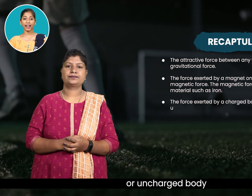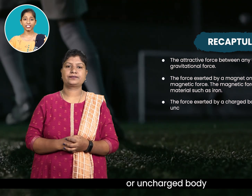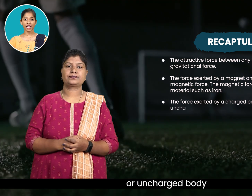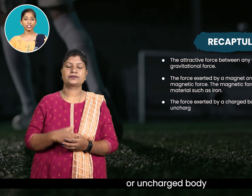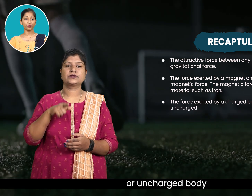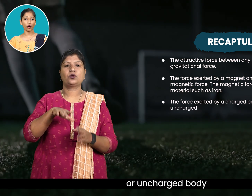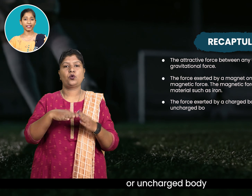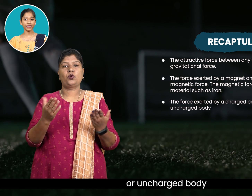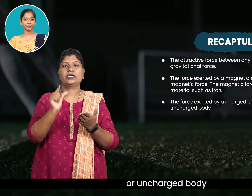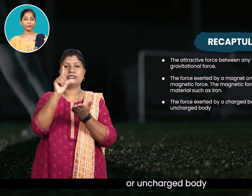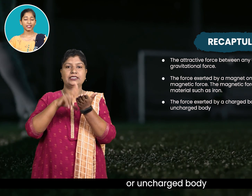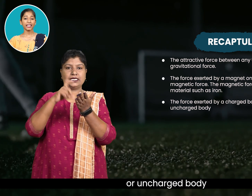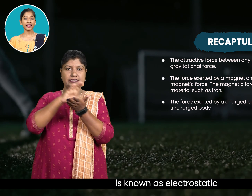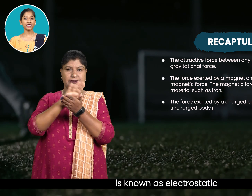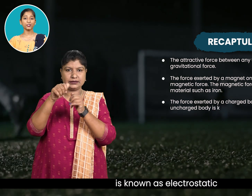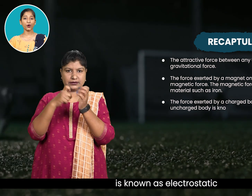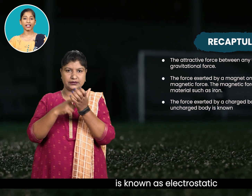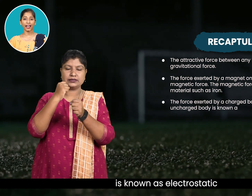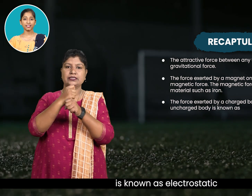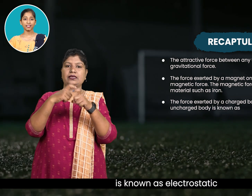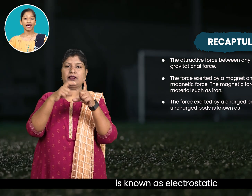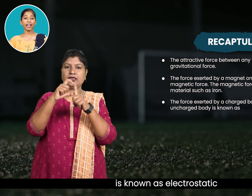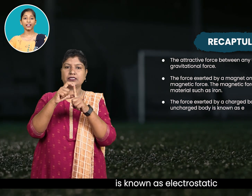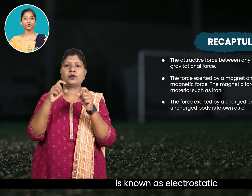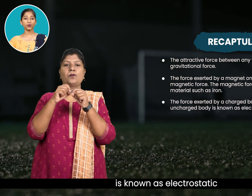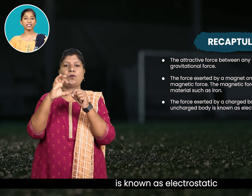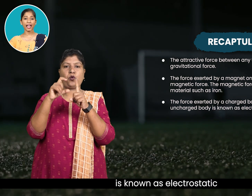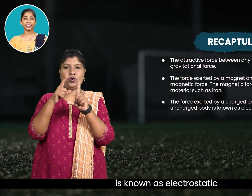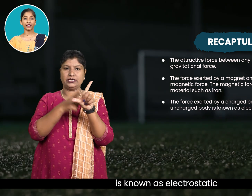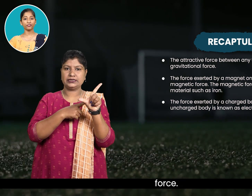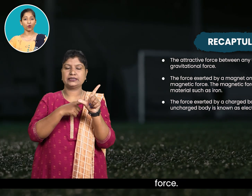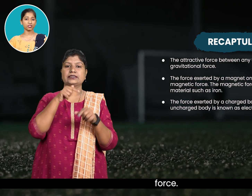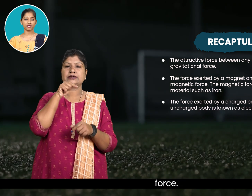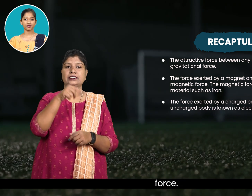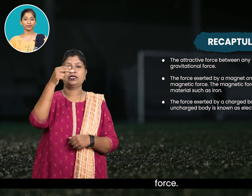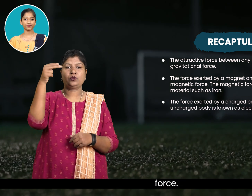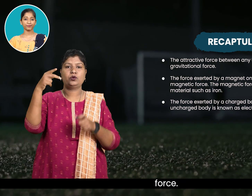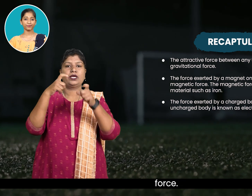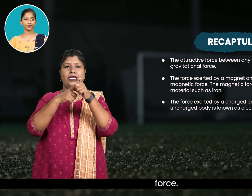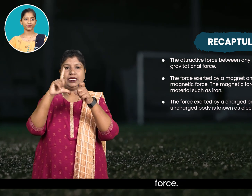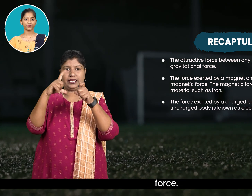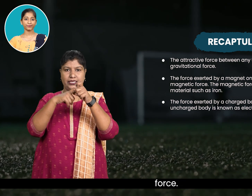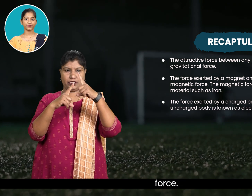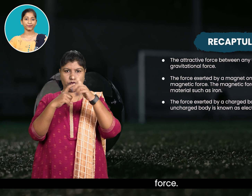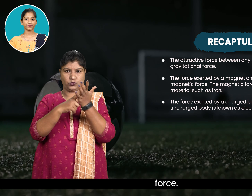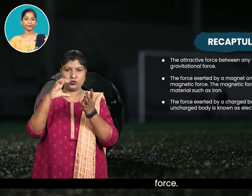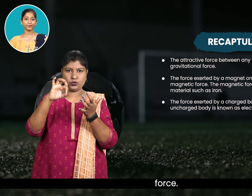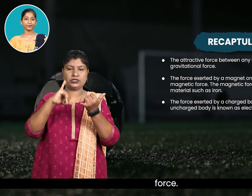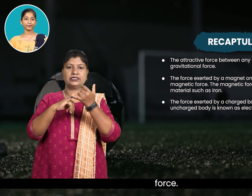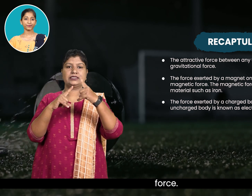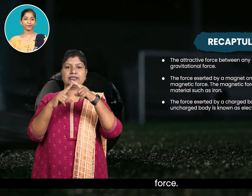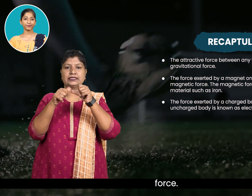or uncharged body is known as electrostatic force.